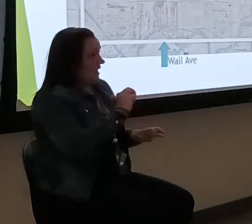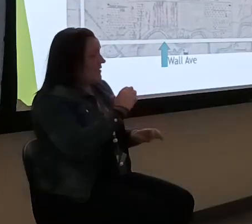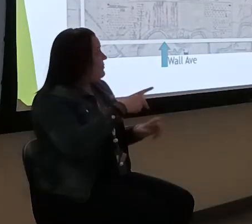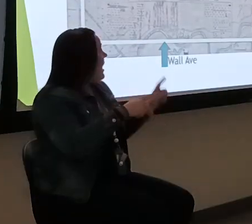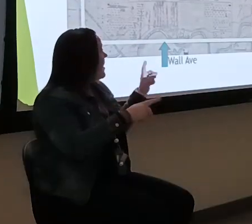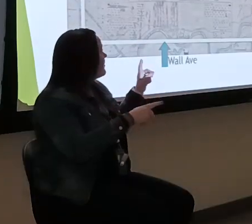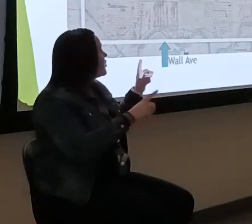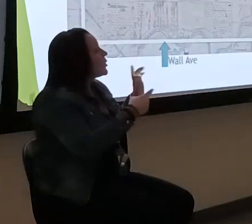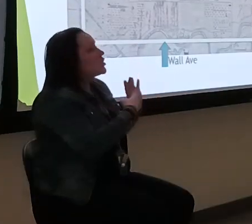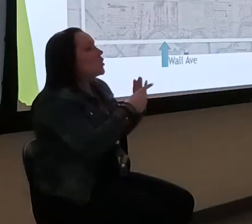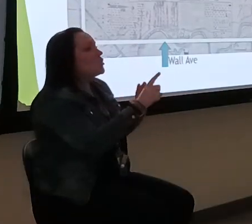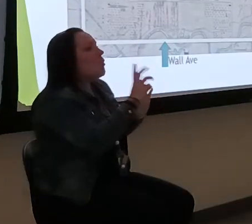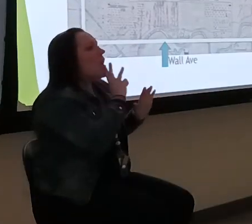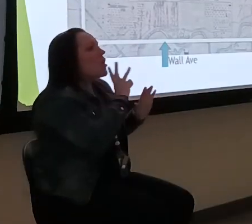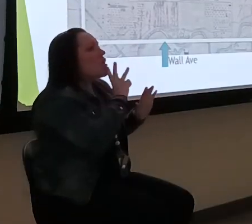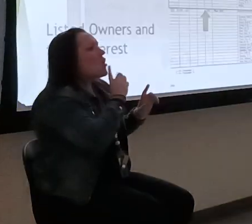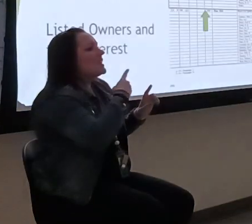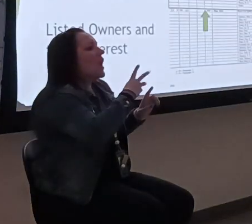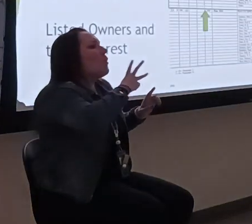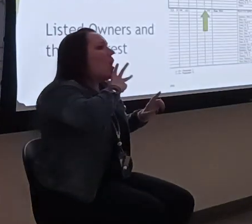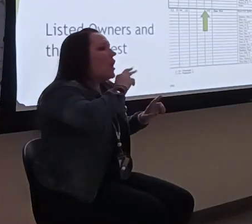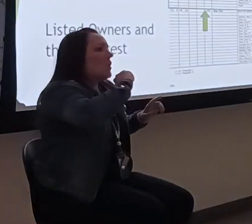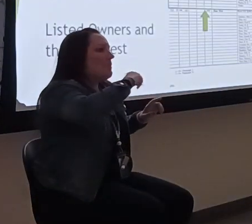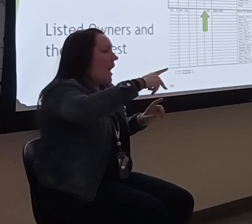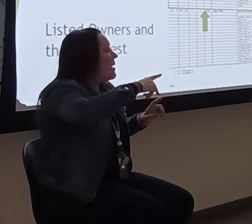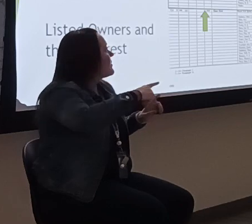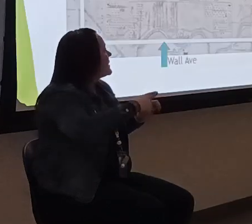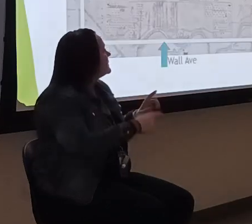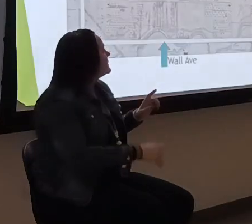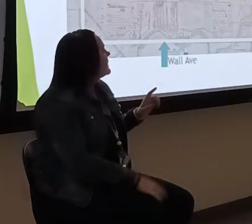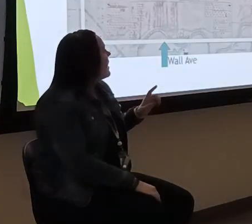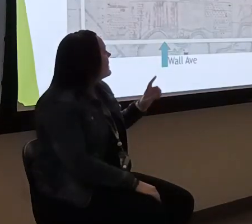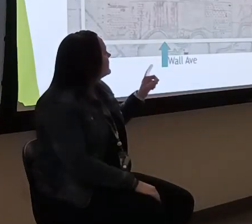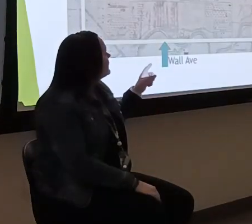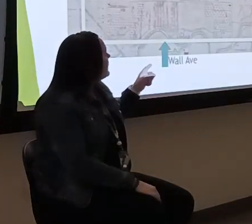where the water was being used. Over here,